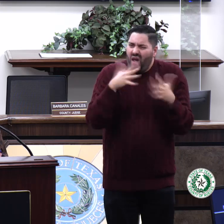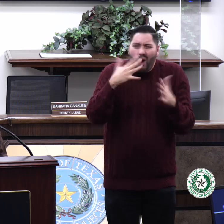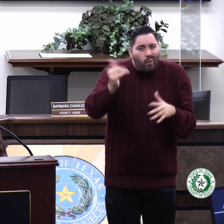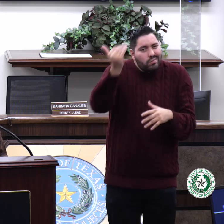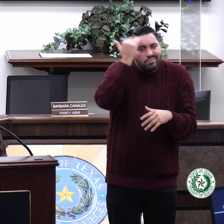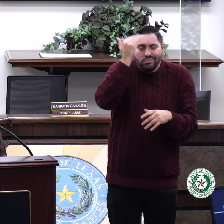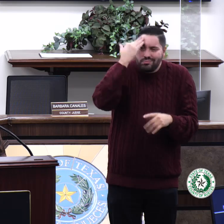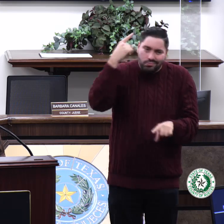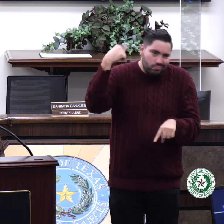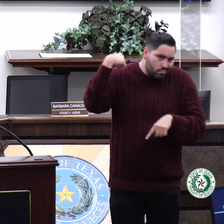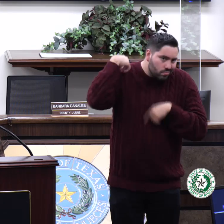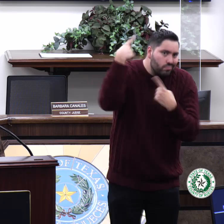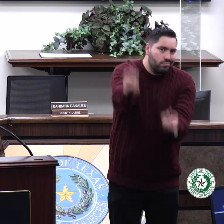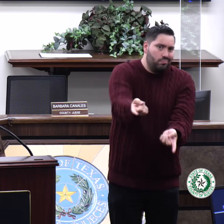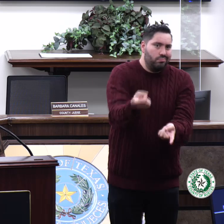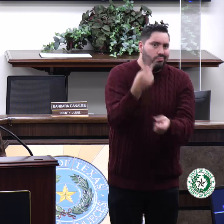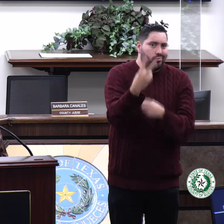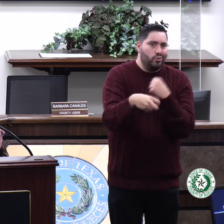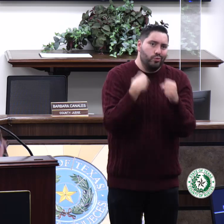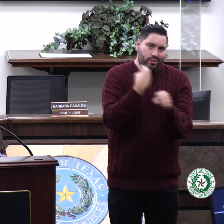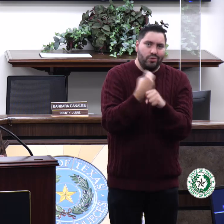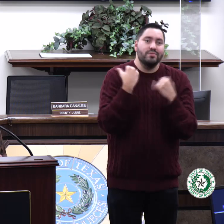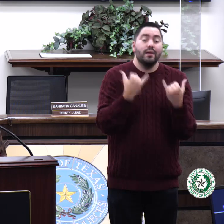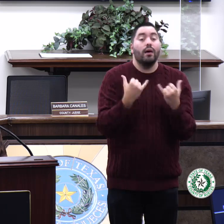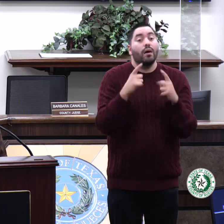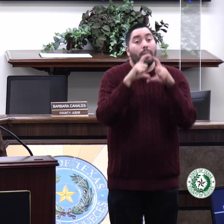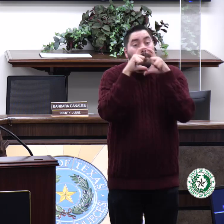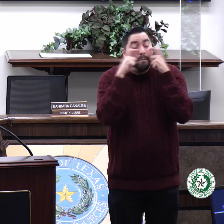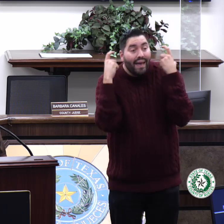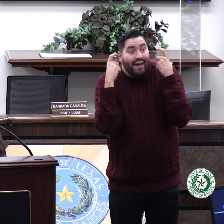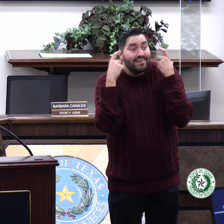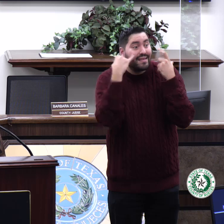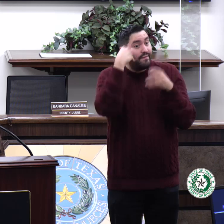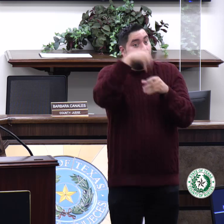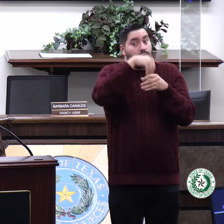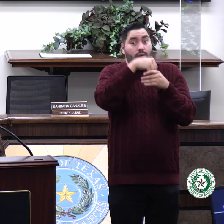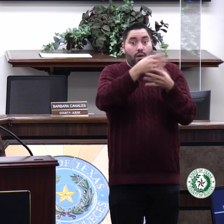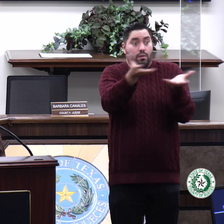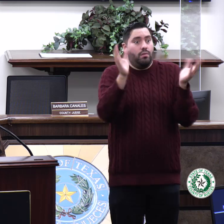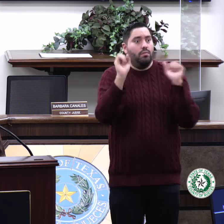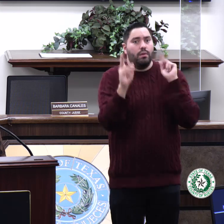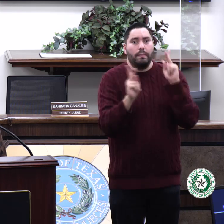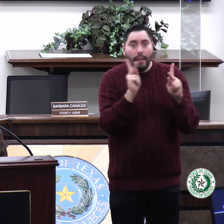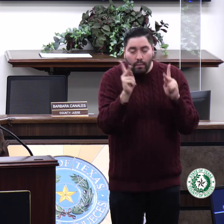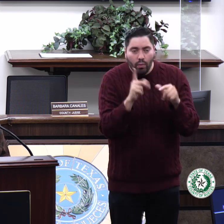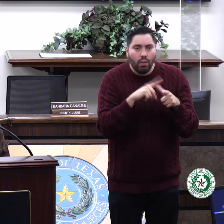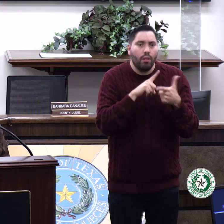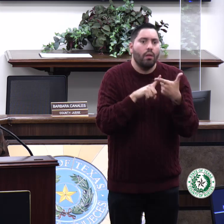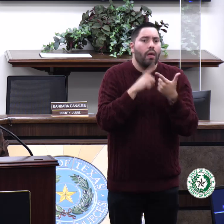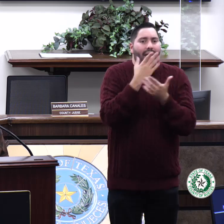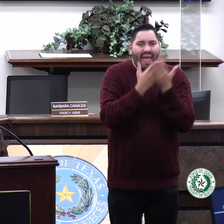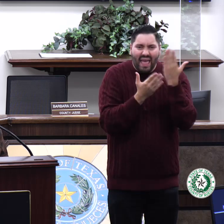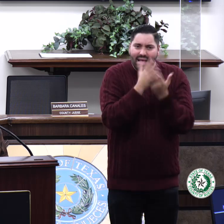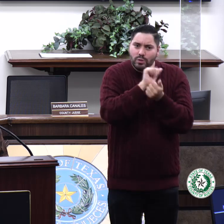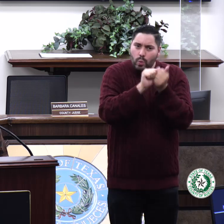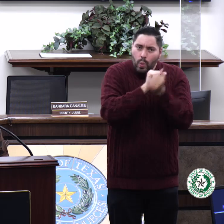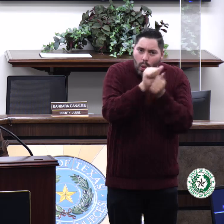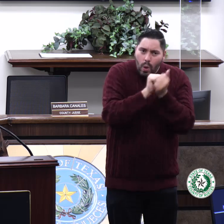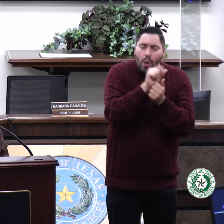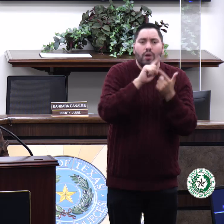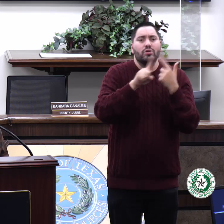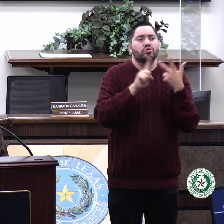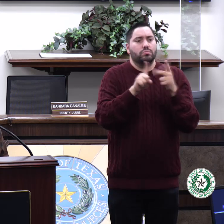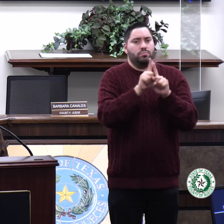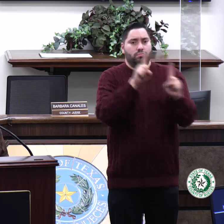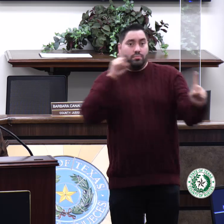known from the last 2 years. Wearing a mask in public indoor settings, washing hands frequently, physically distancing. Those are